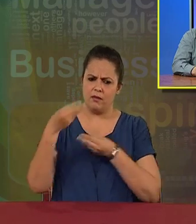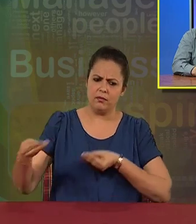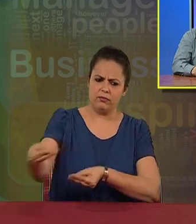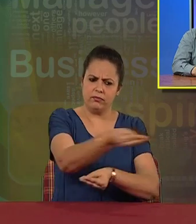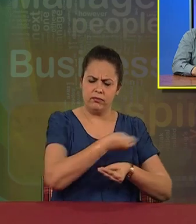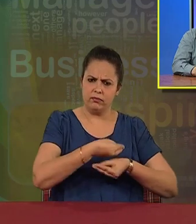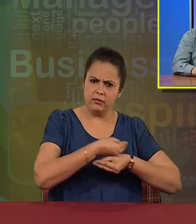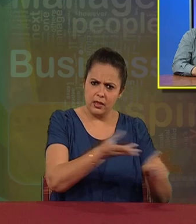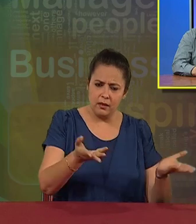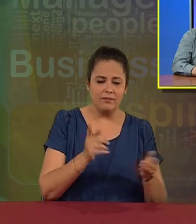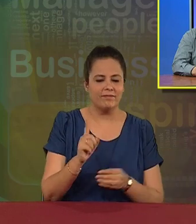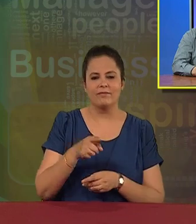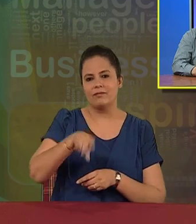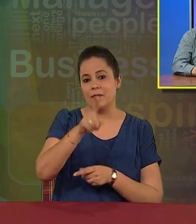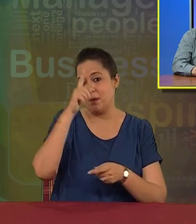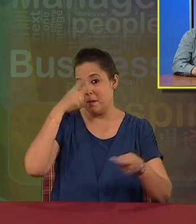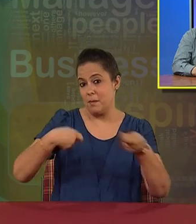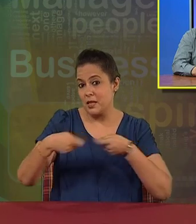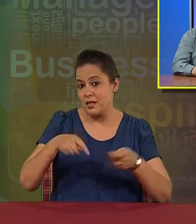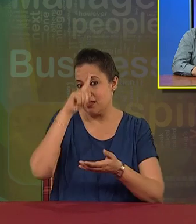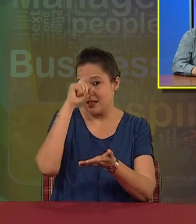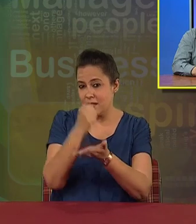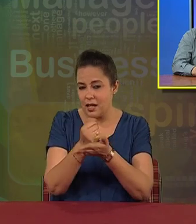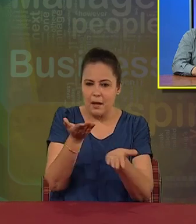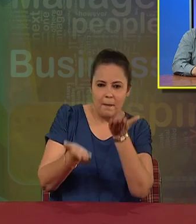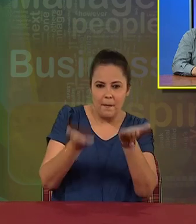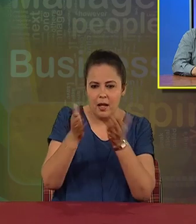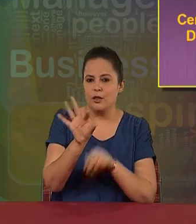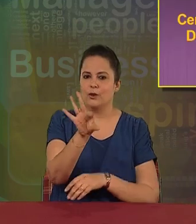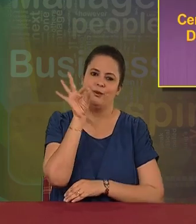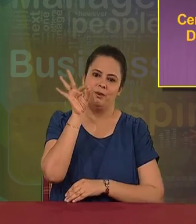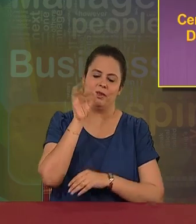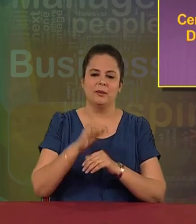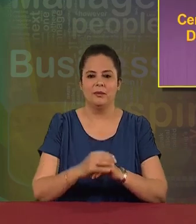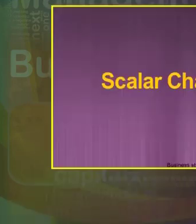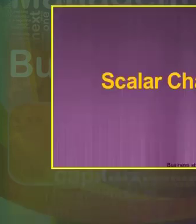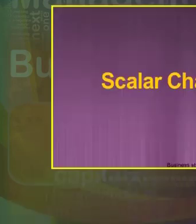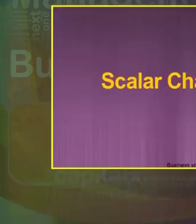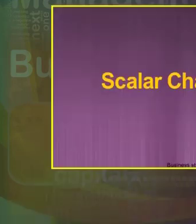the organization has to establish a balance between the centralization and decentralization.